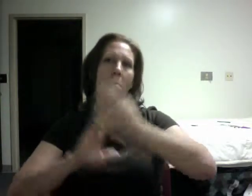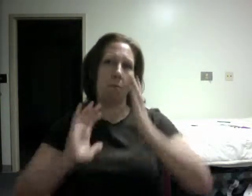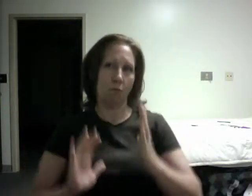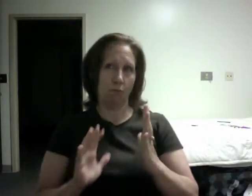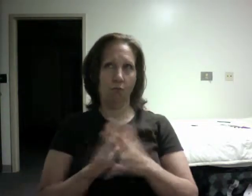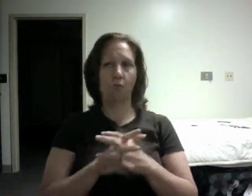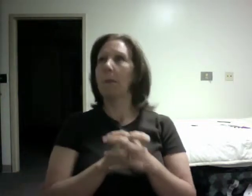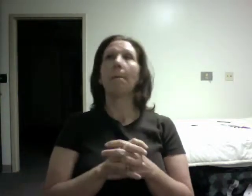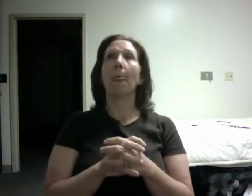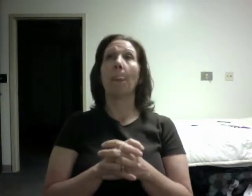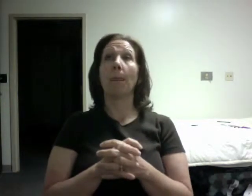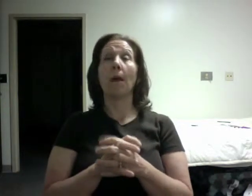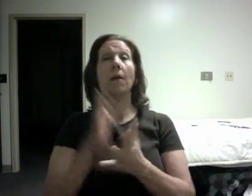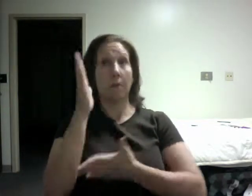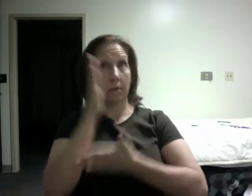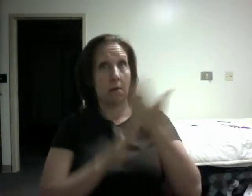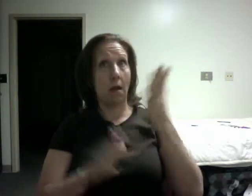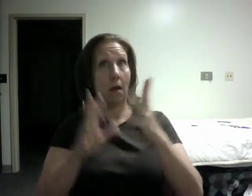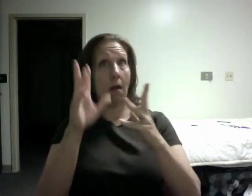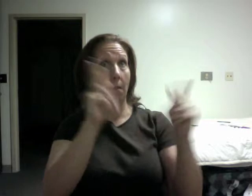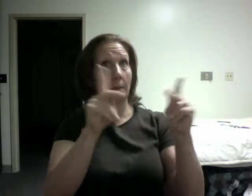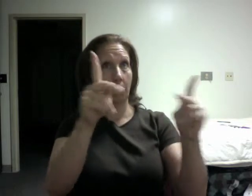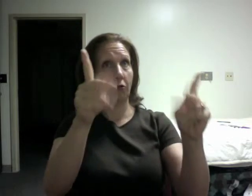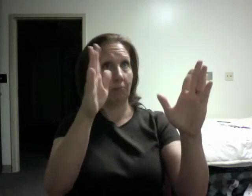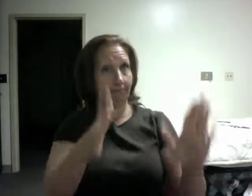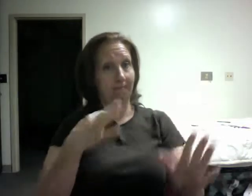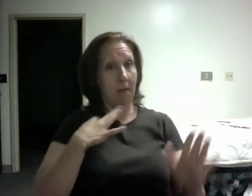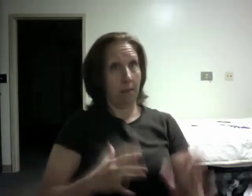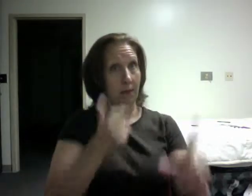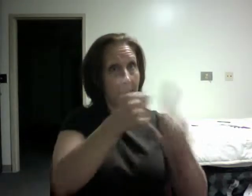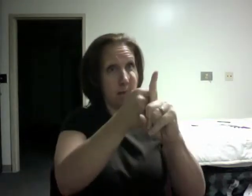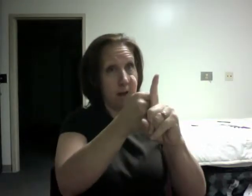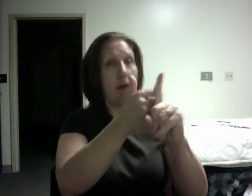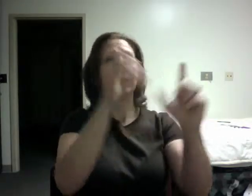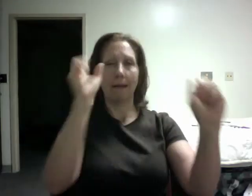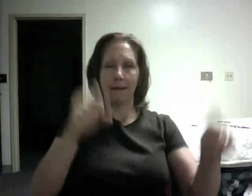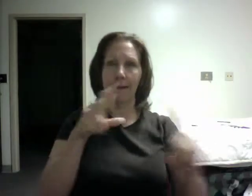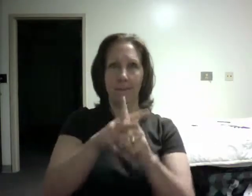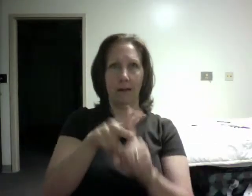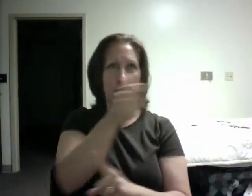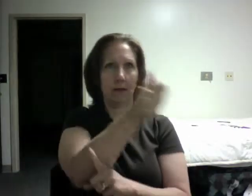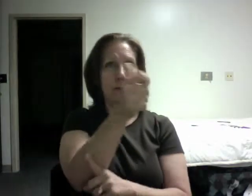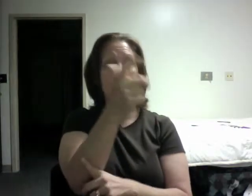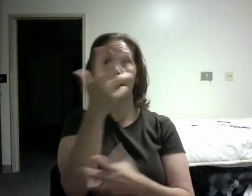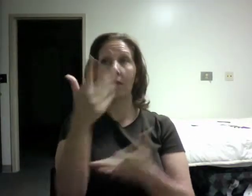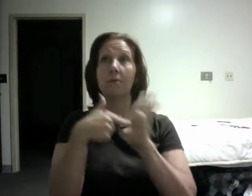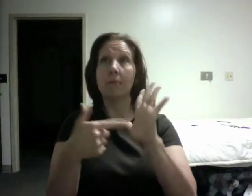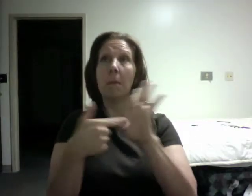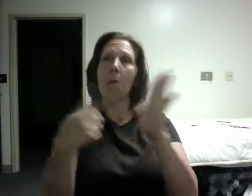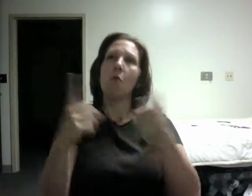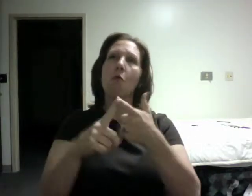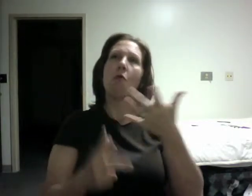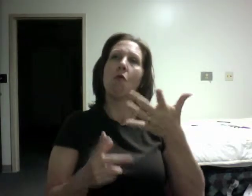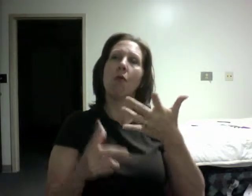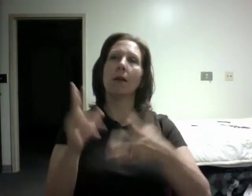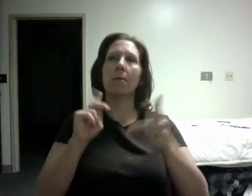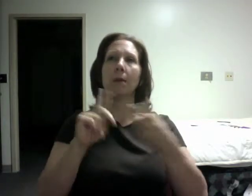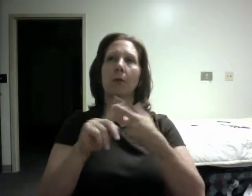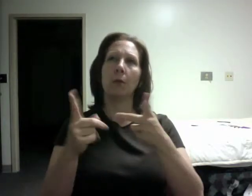can petition on their own behalf, such as priority workers, investors, certain